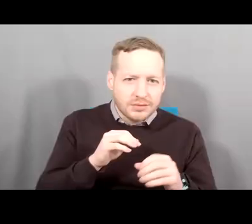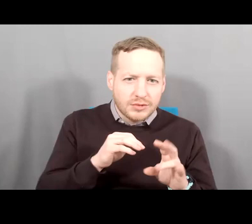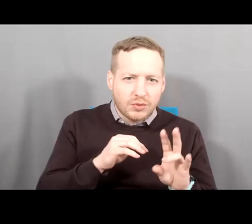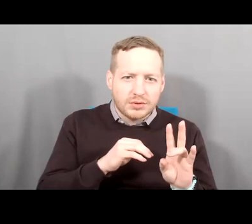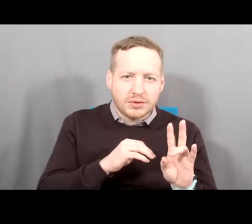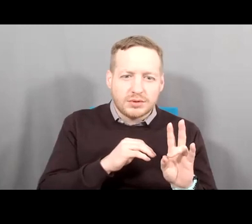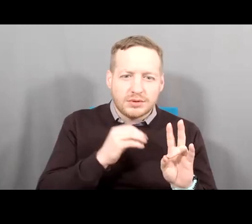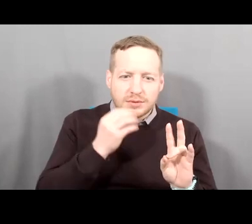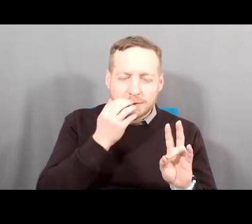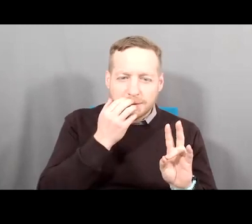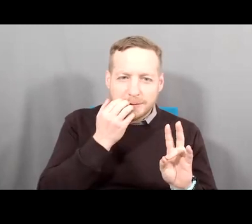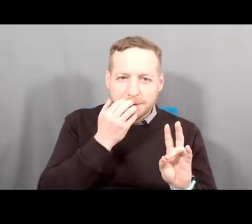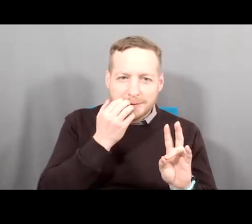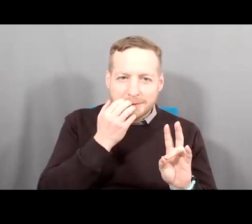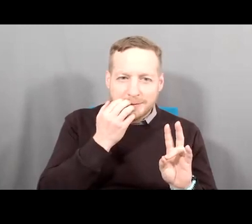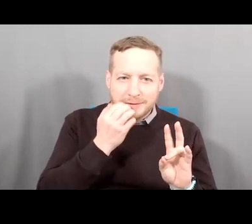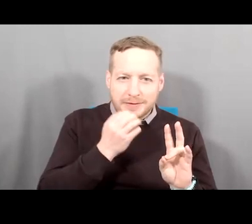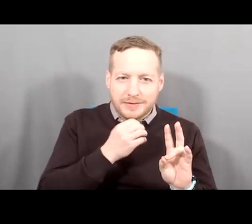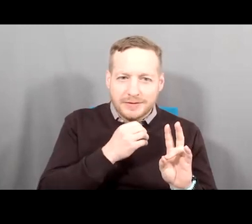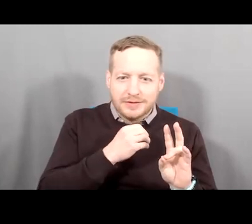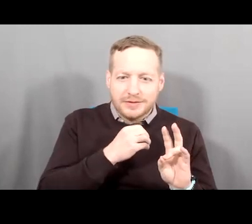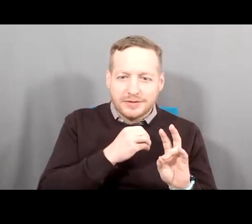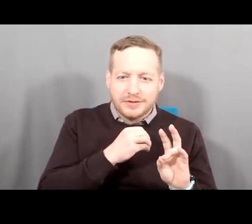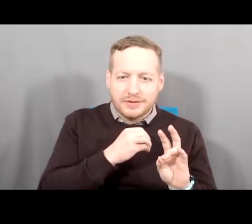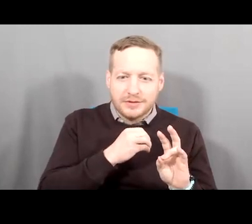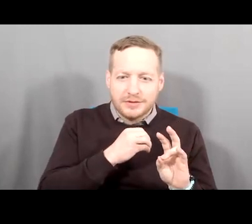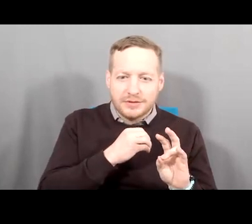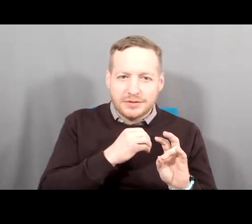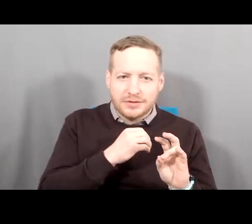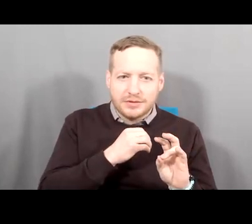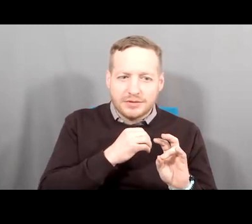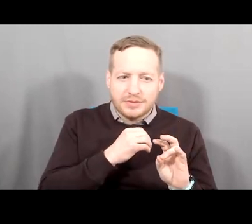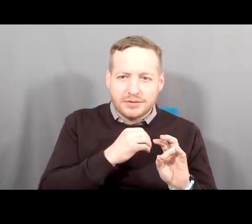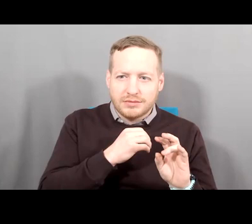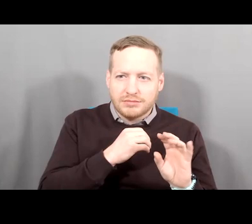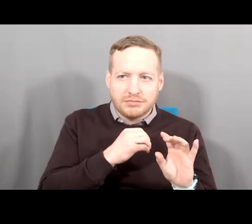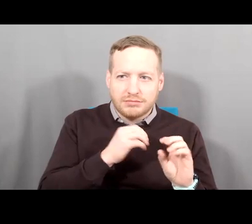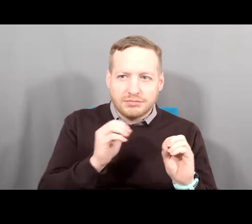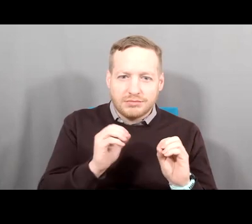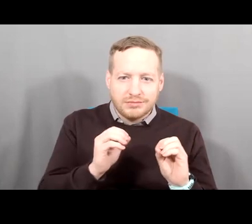well? Because we're at 7 without you, Boonmi.